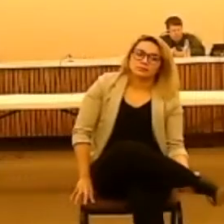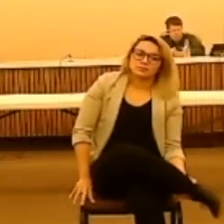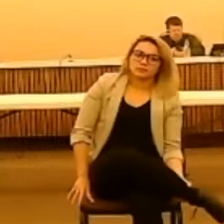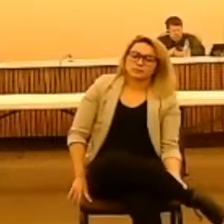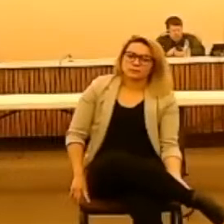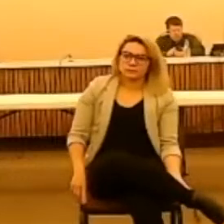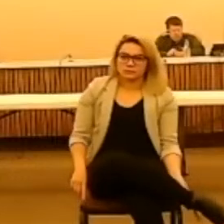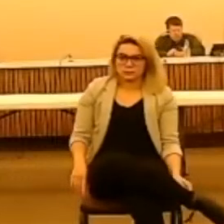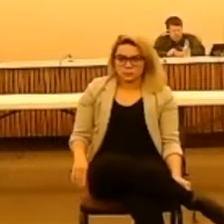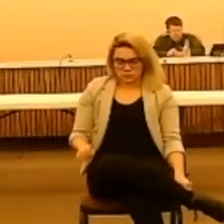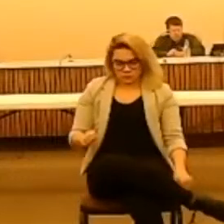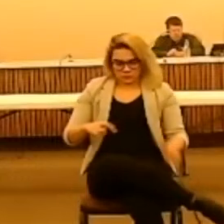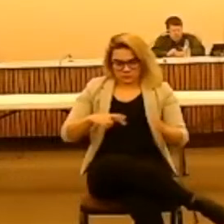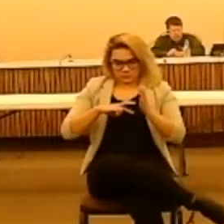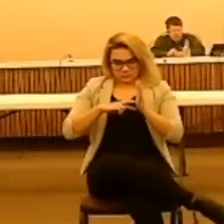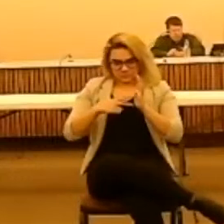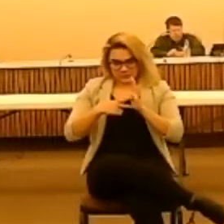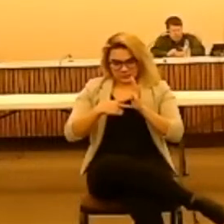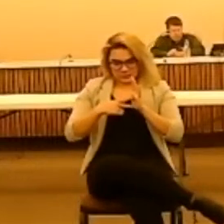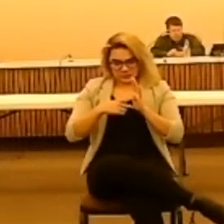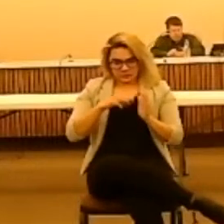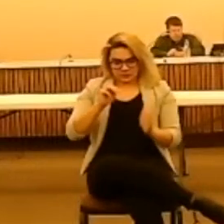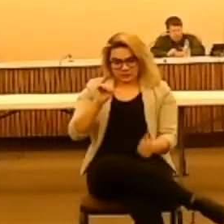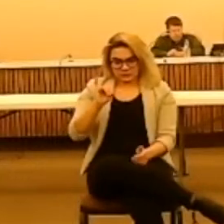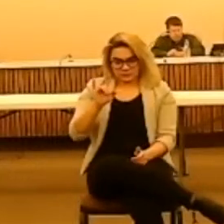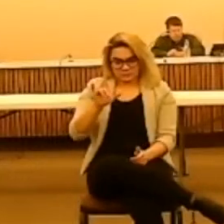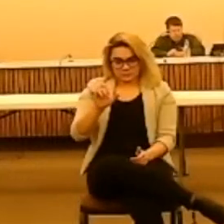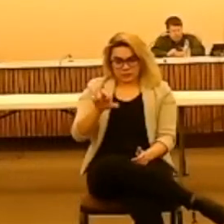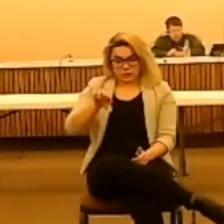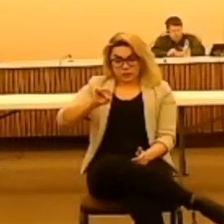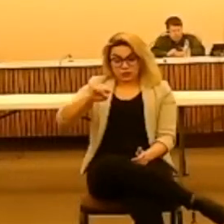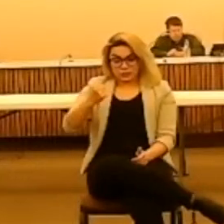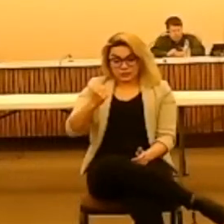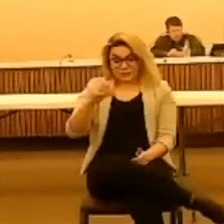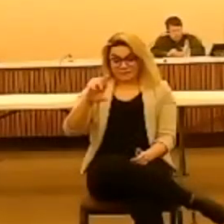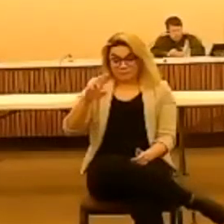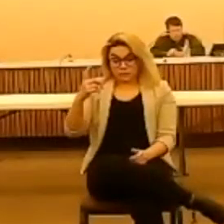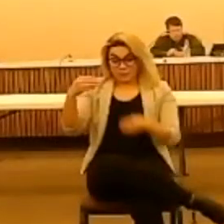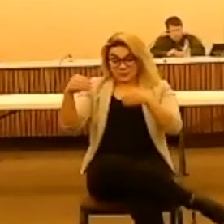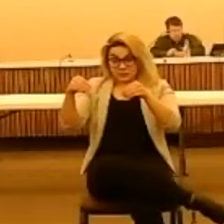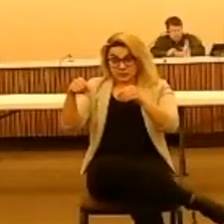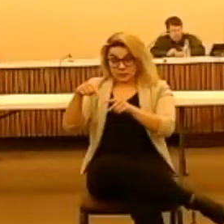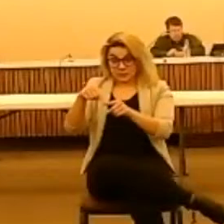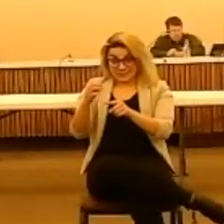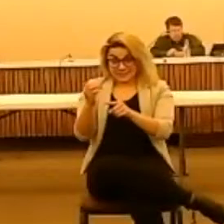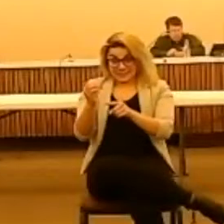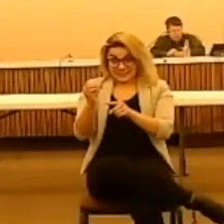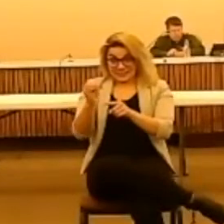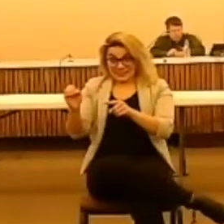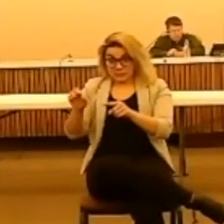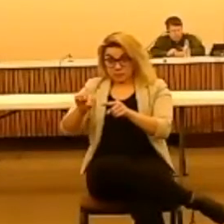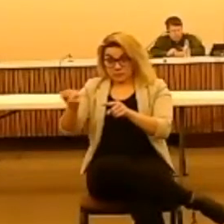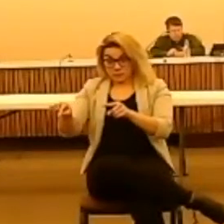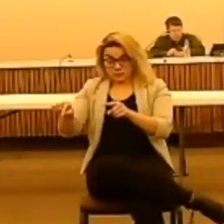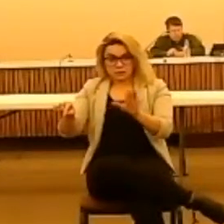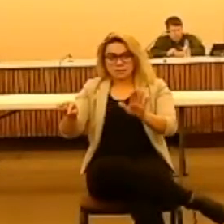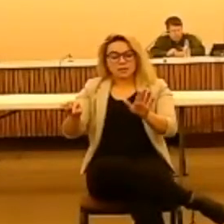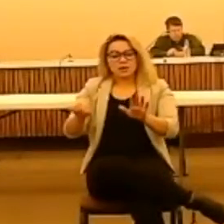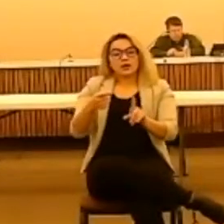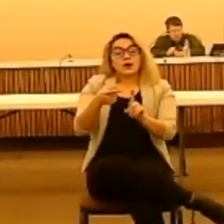east of the Miller's Pharmacy? So from Moore Road to the